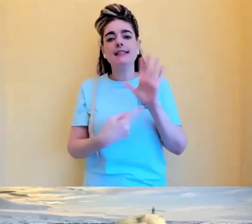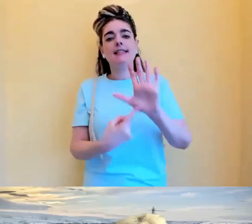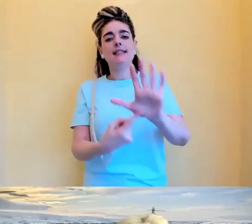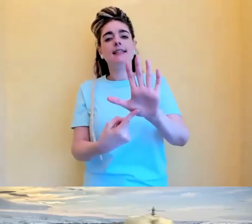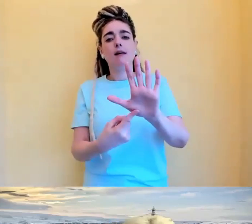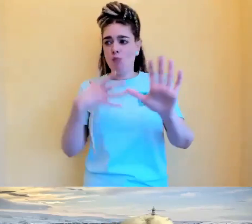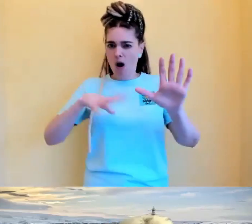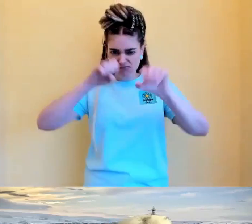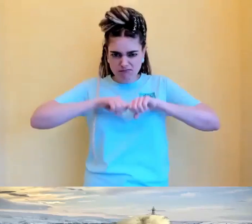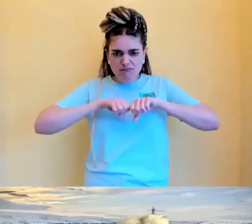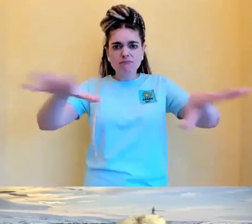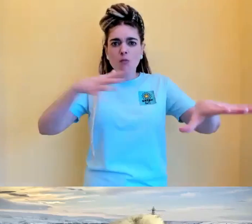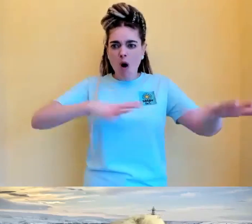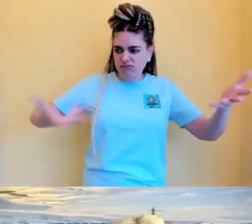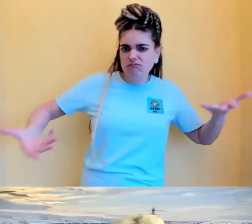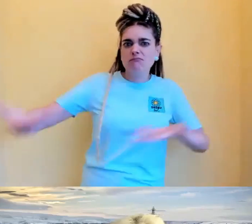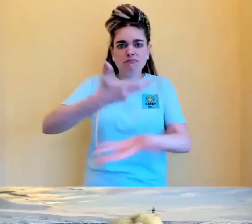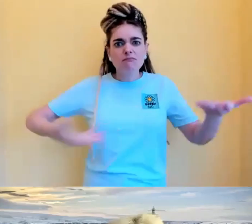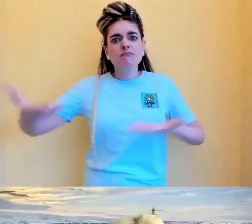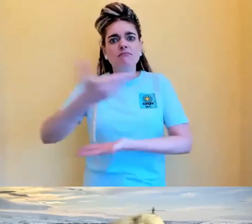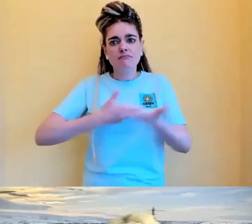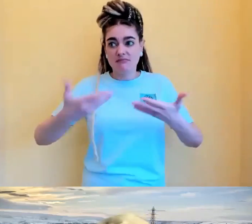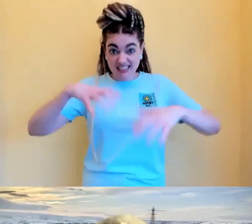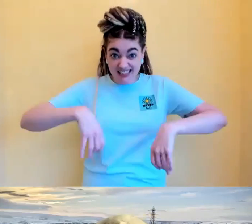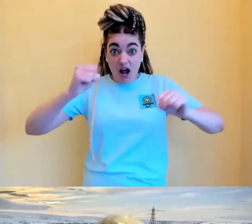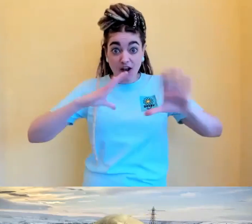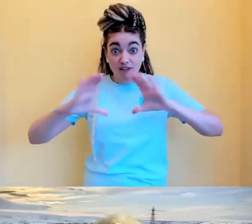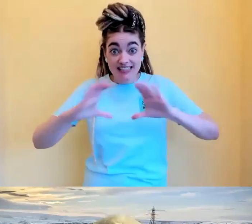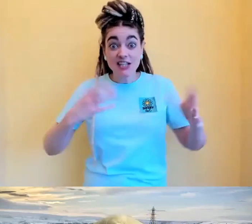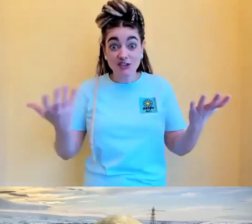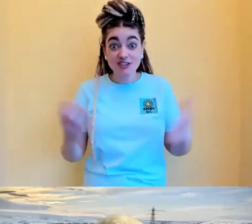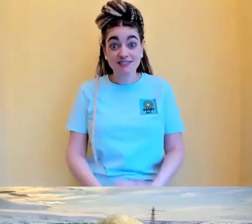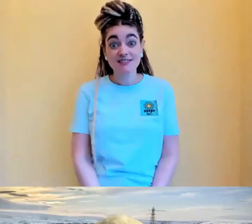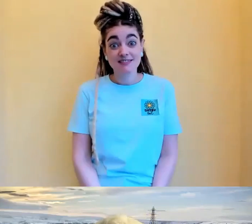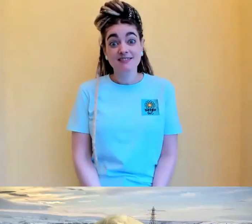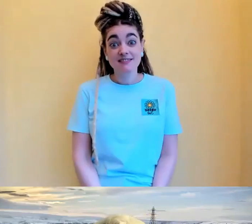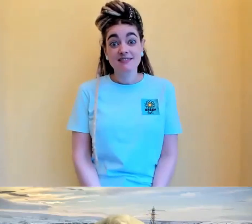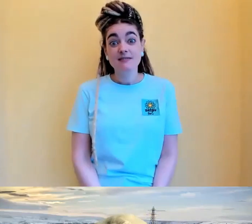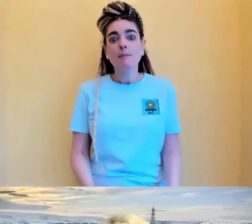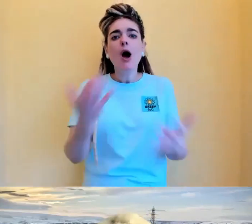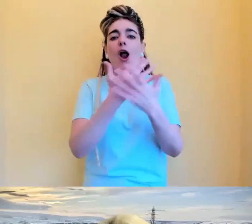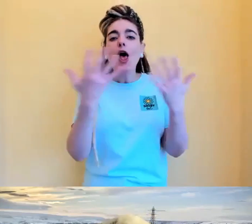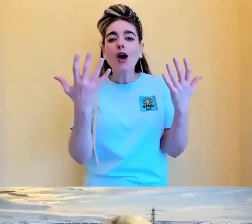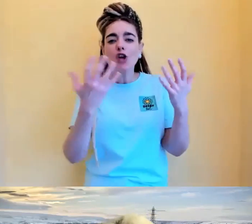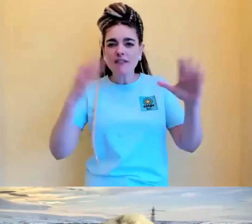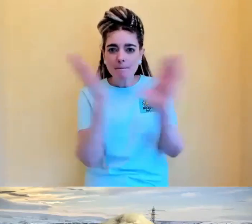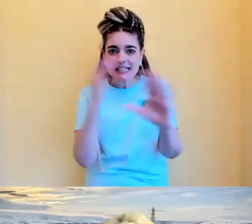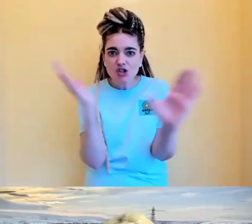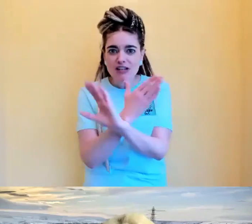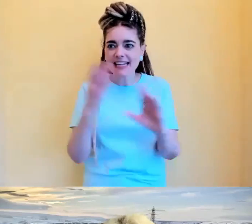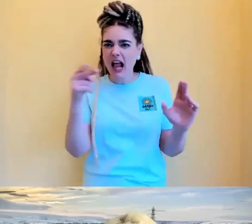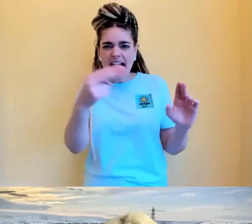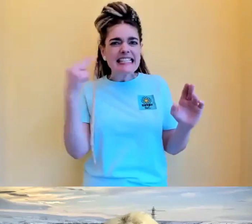and talk about it, or at least get the conversation going. A lot of people, I think that there's a lot of mystery around how do deaf